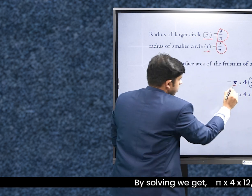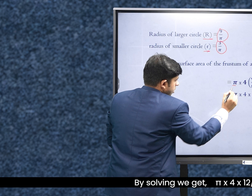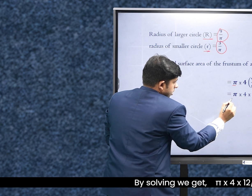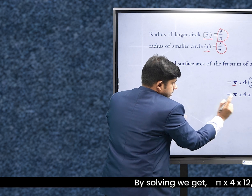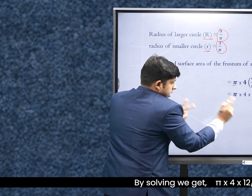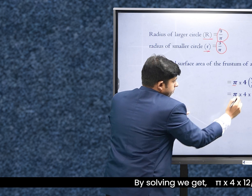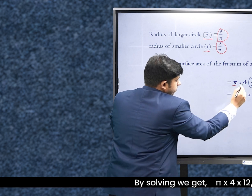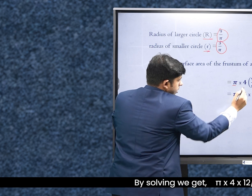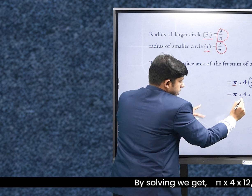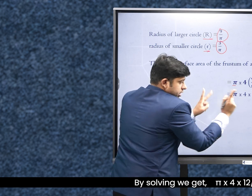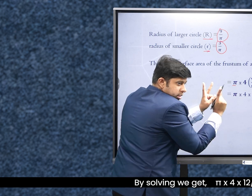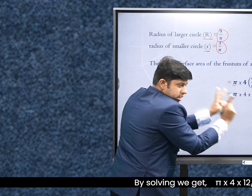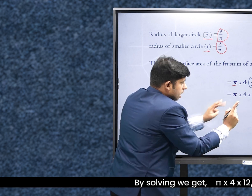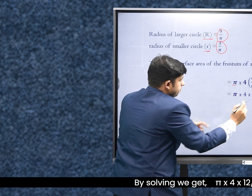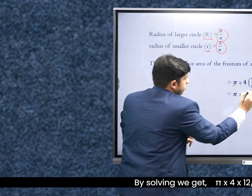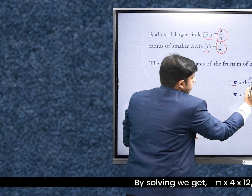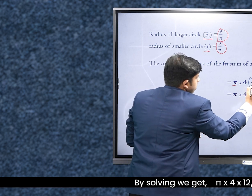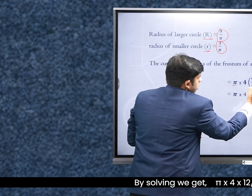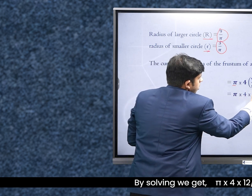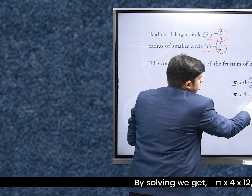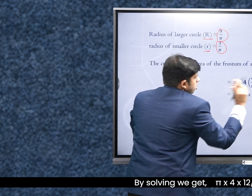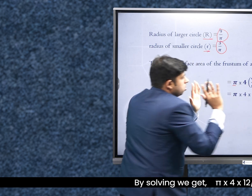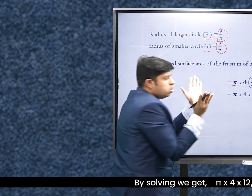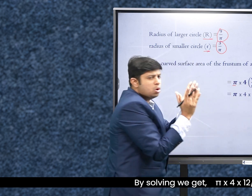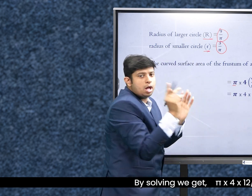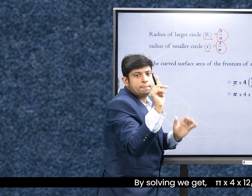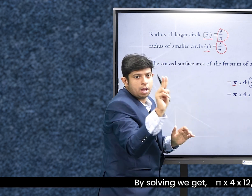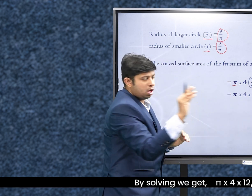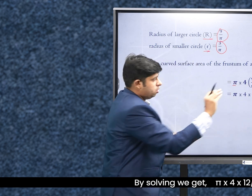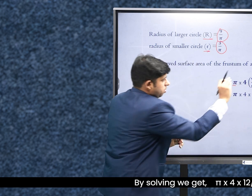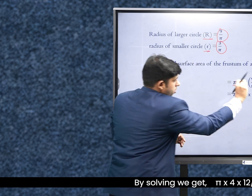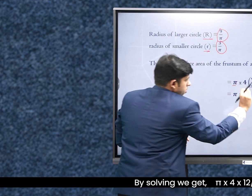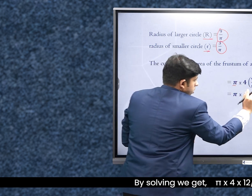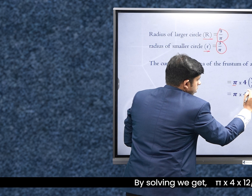By solving, we get pi into 4 into 12 by pi.